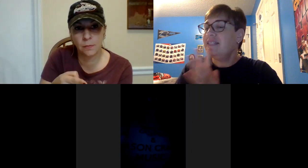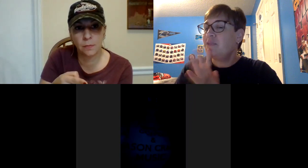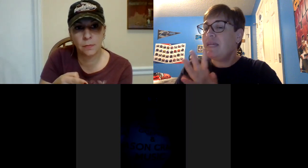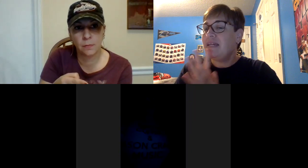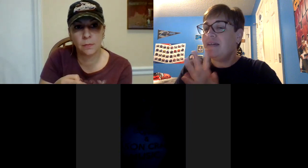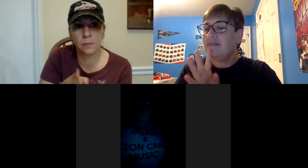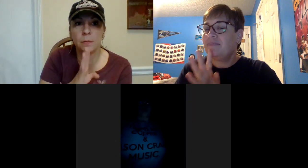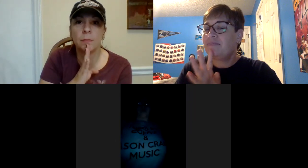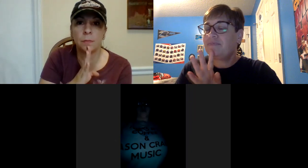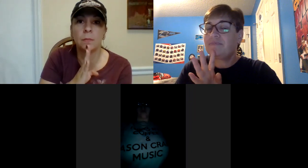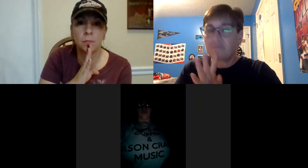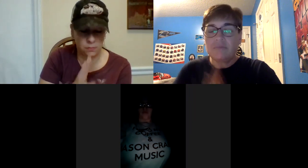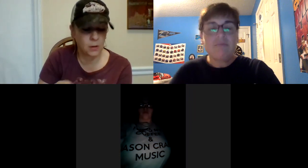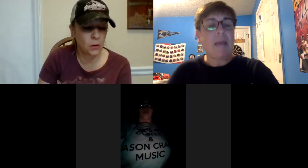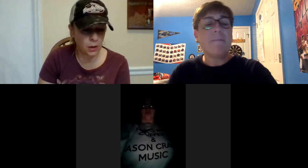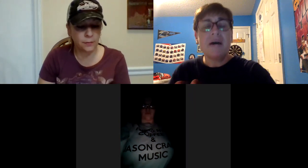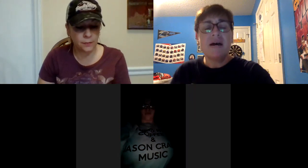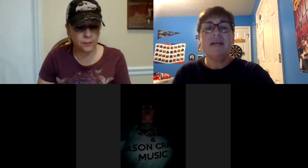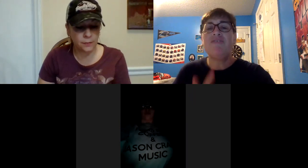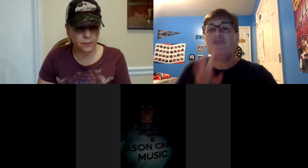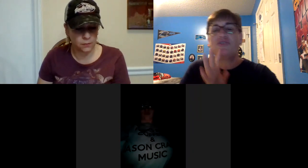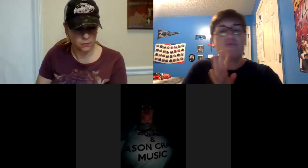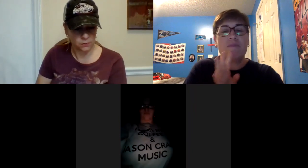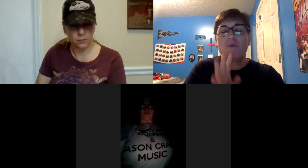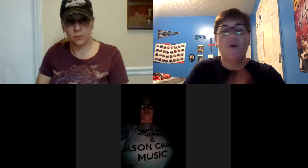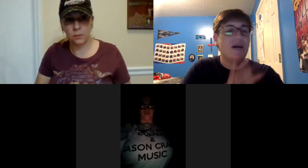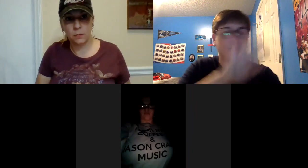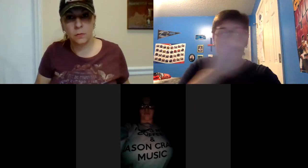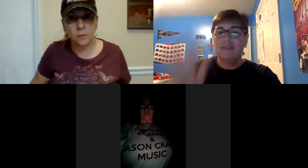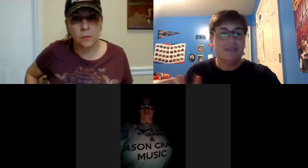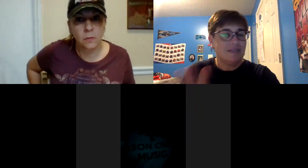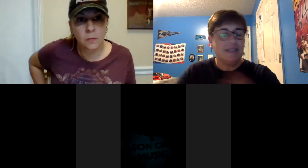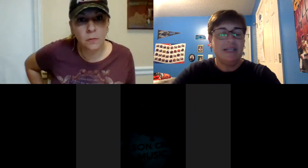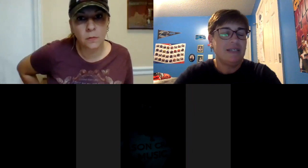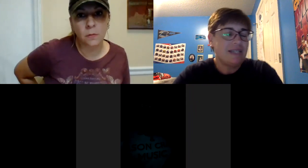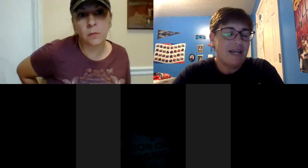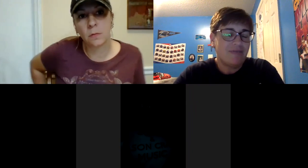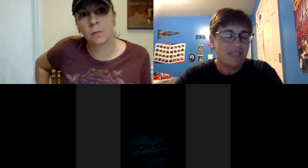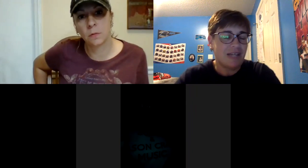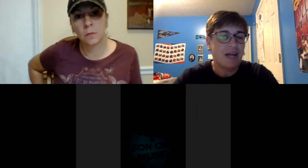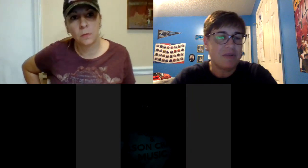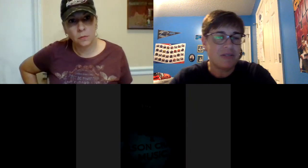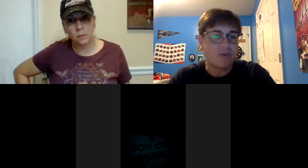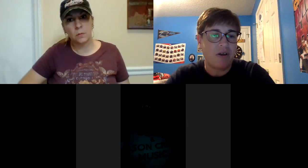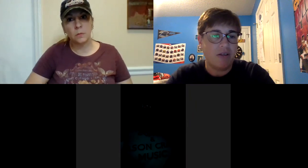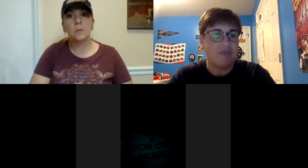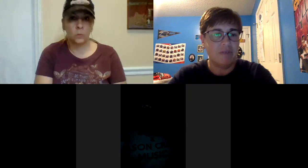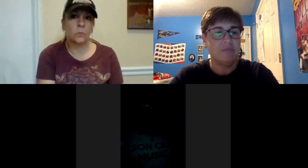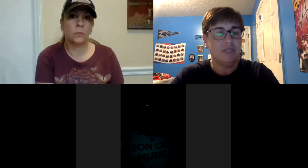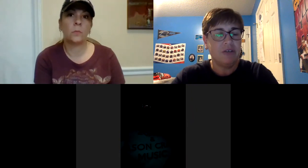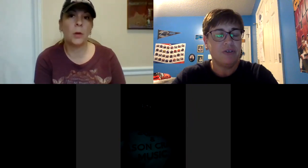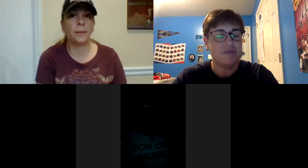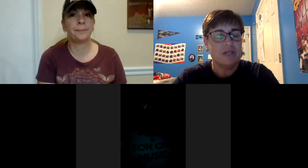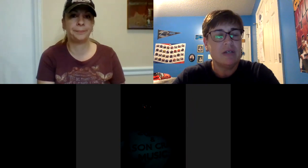and then speak. Okay. But if you just remember one, it kind of is synonymous with all of